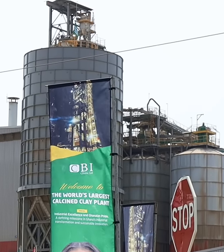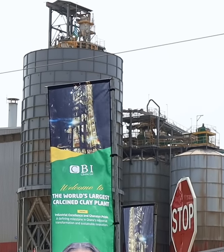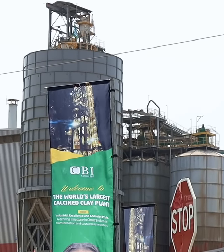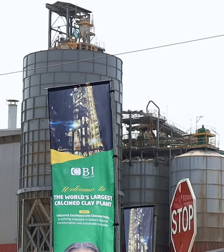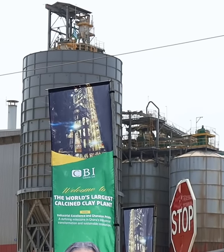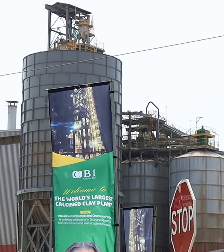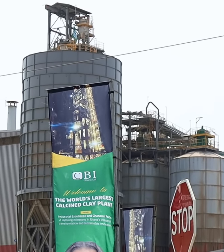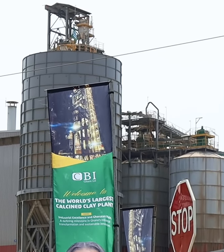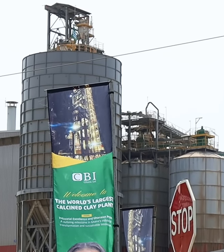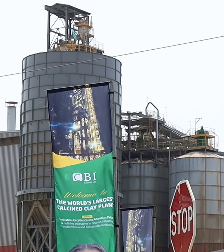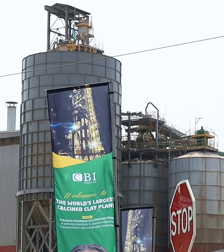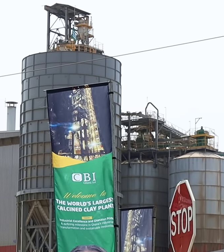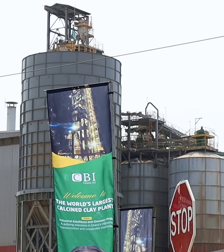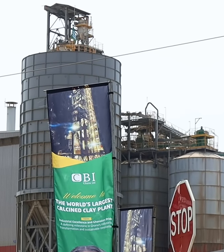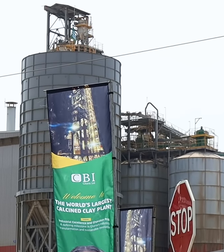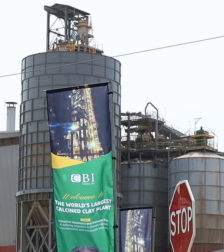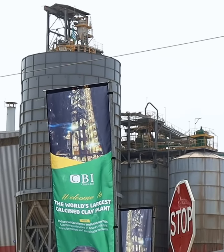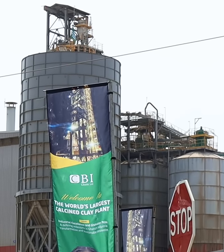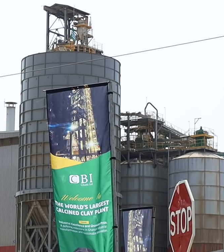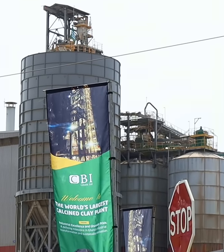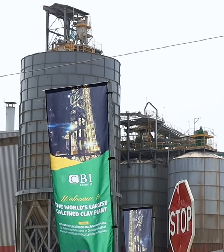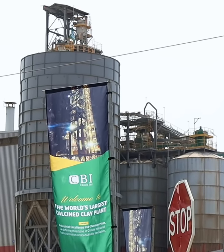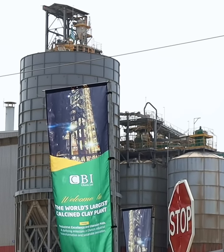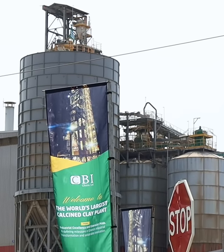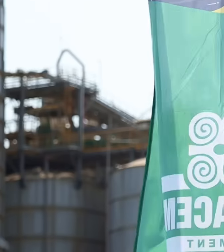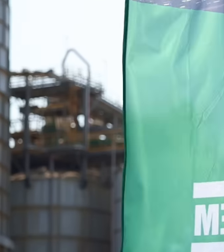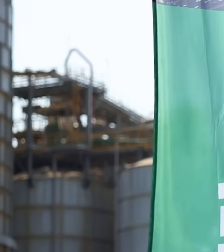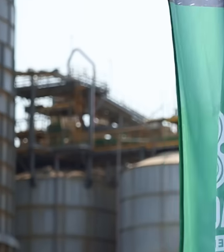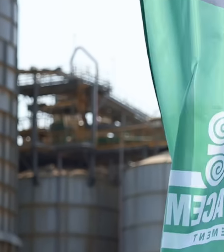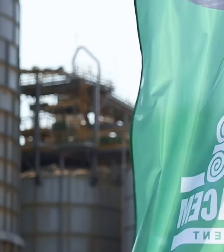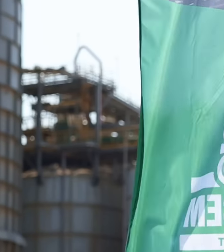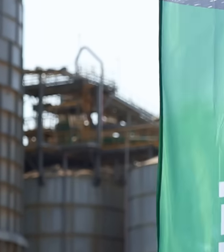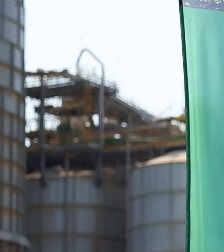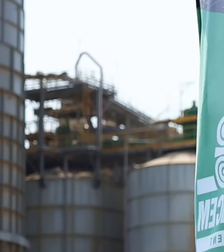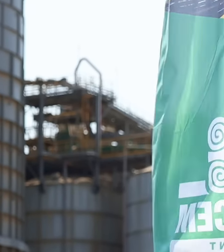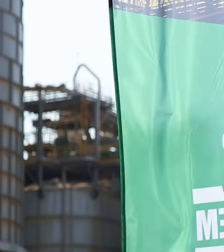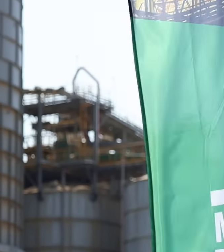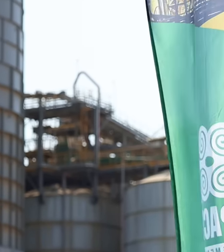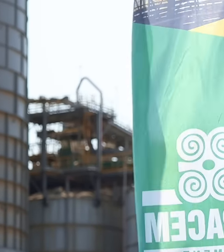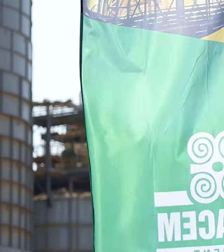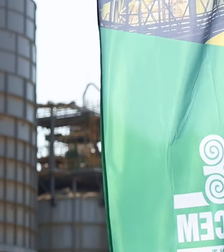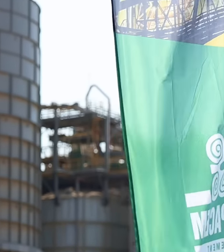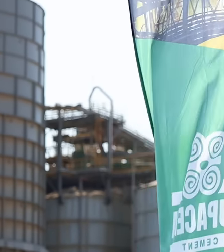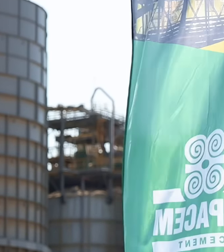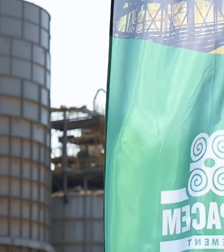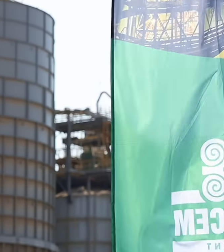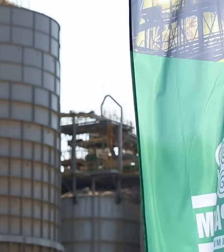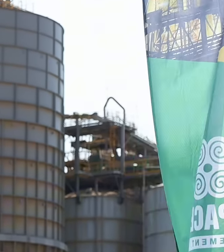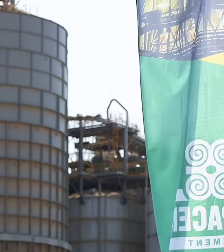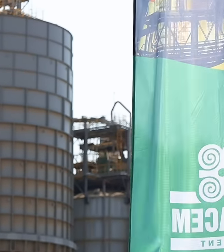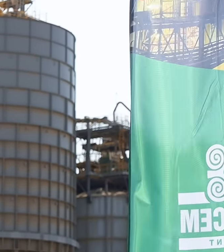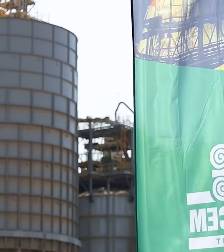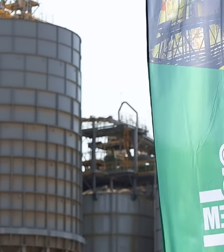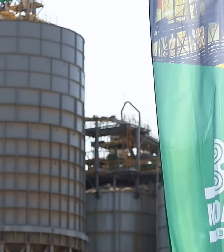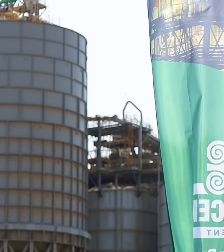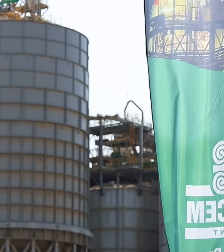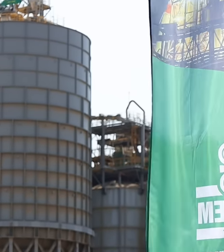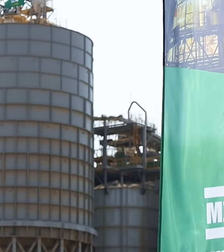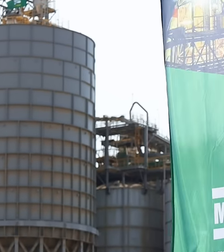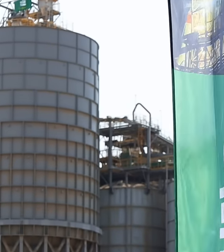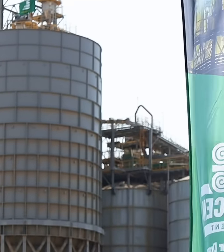job, to be able to marry and start families. And so every shift you work,